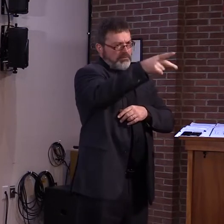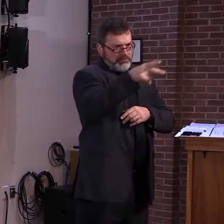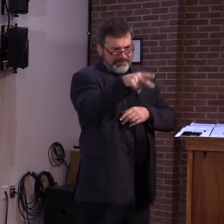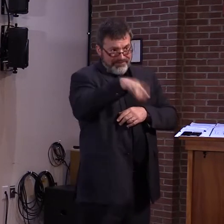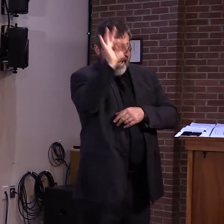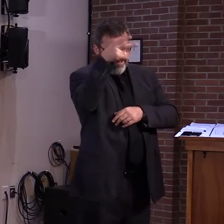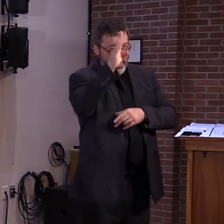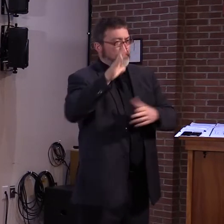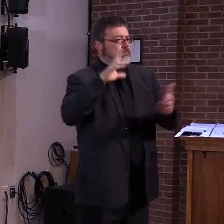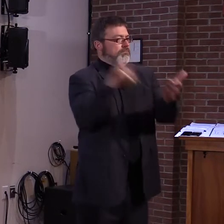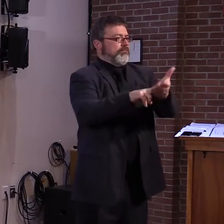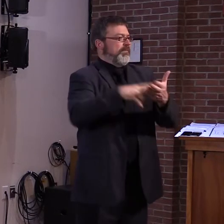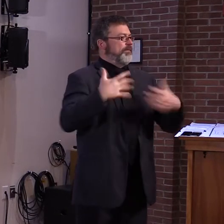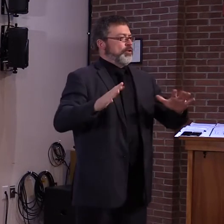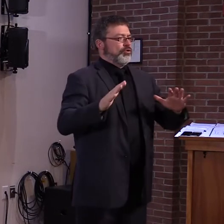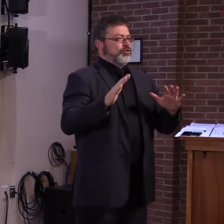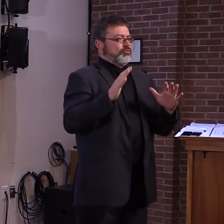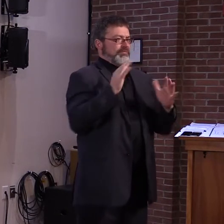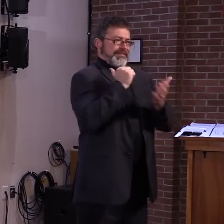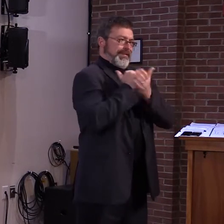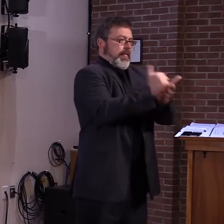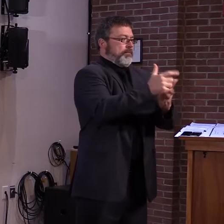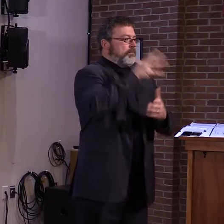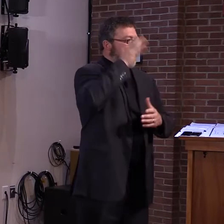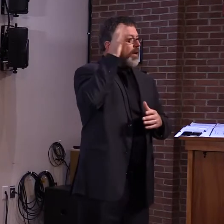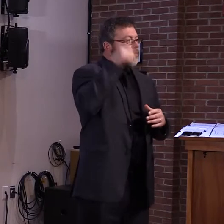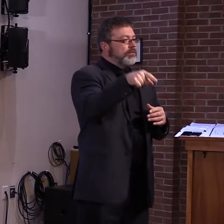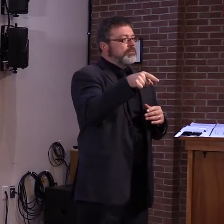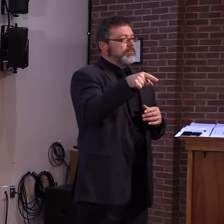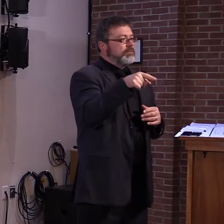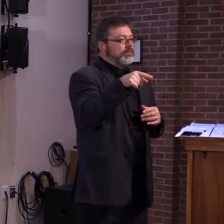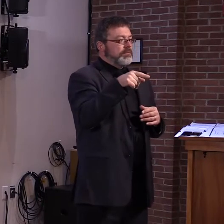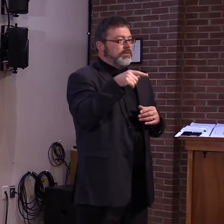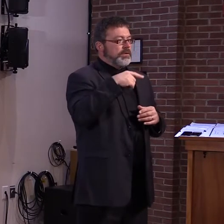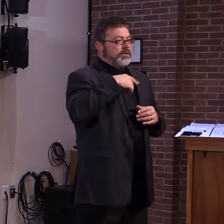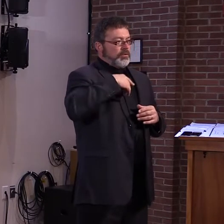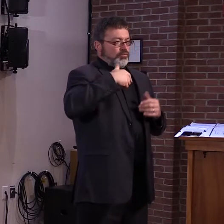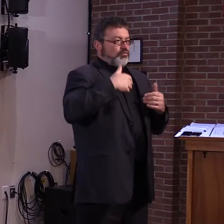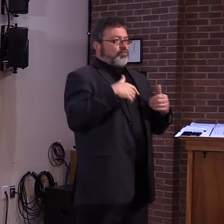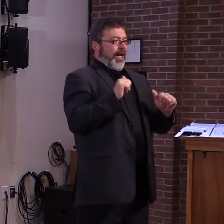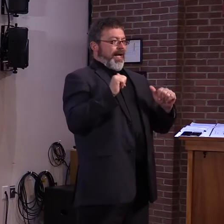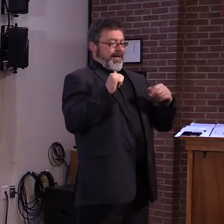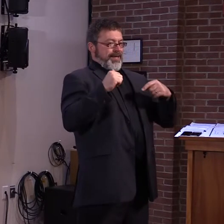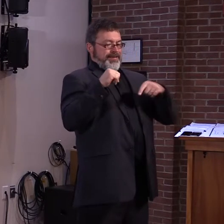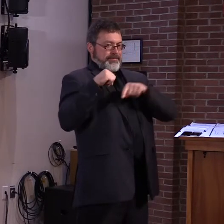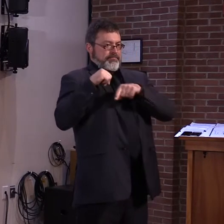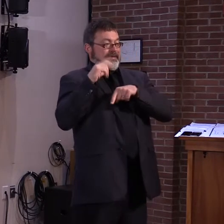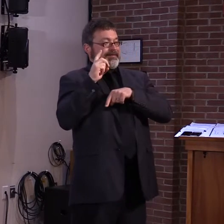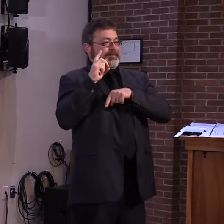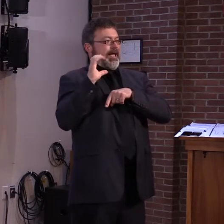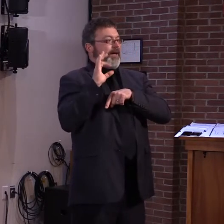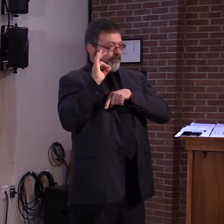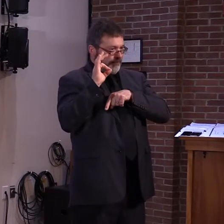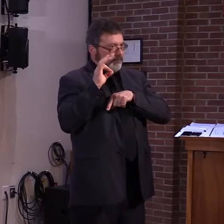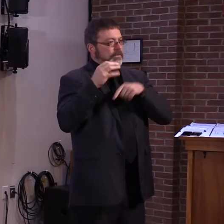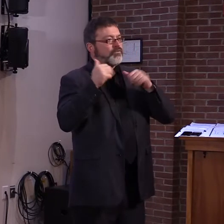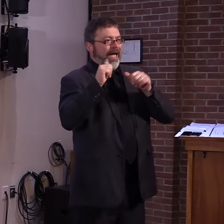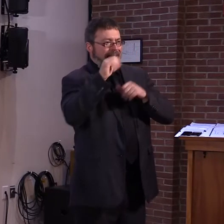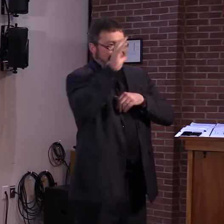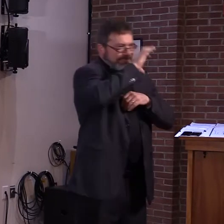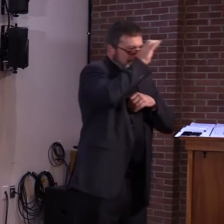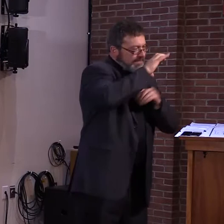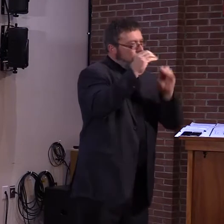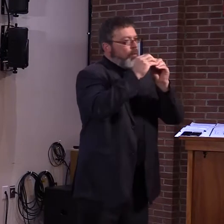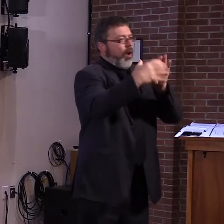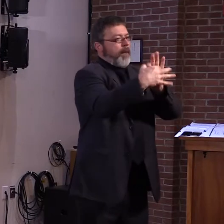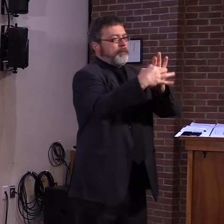locations. Vermont After School and DCF are still working with community partners to find locations throughout the state.